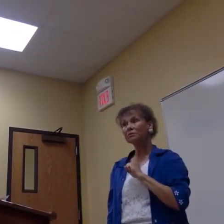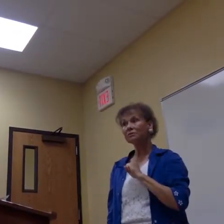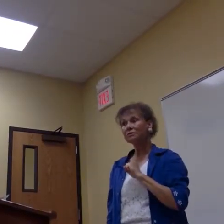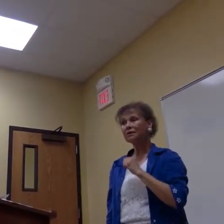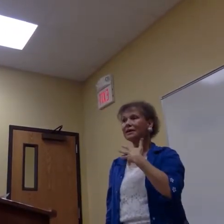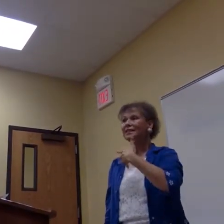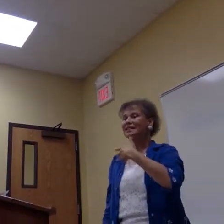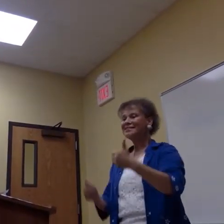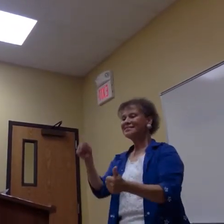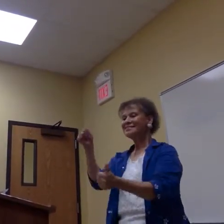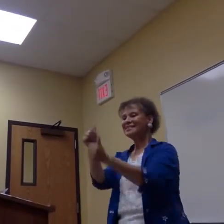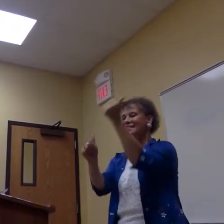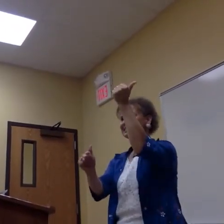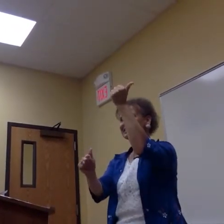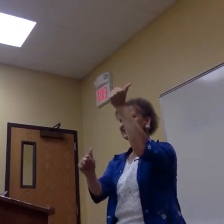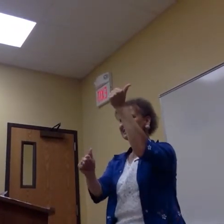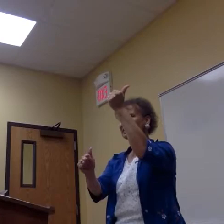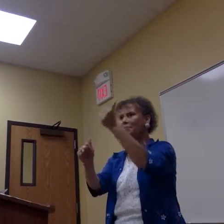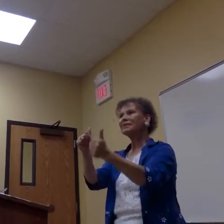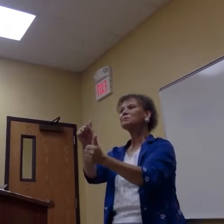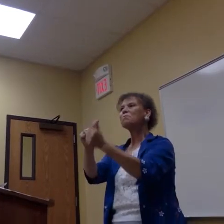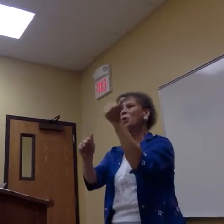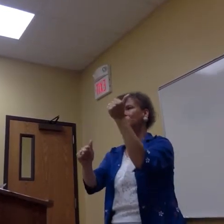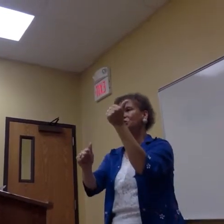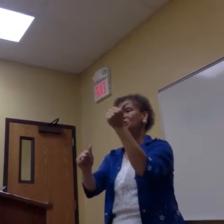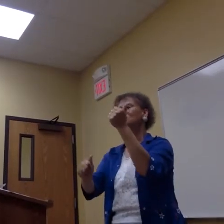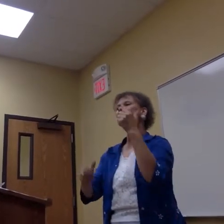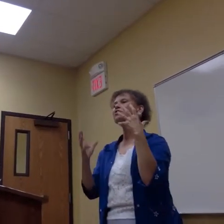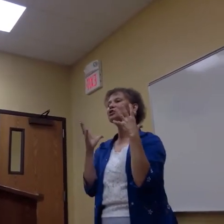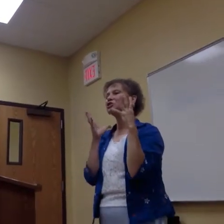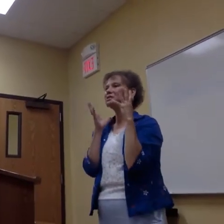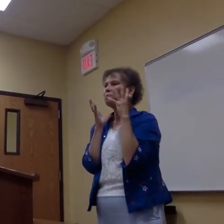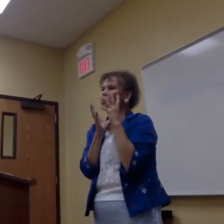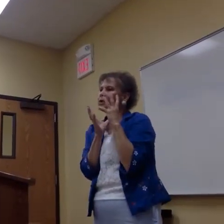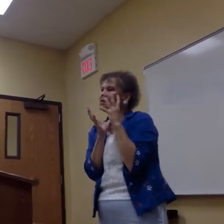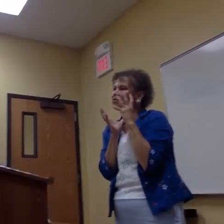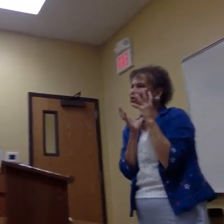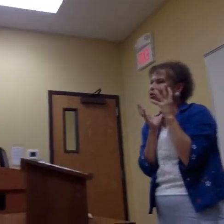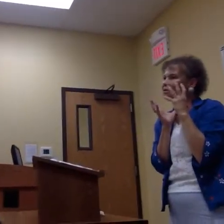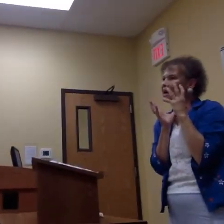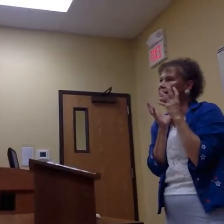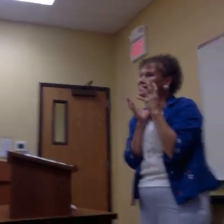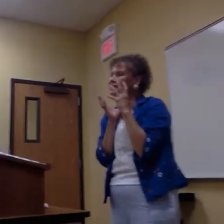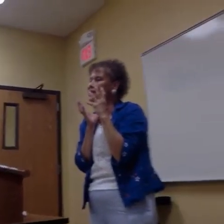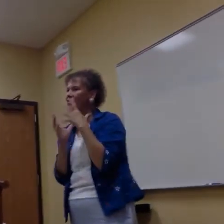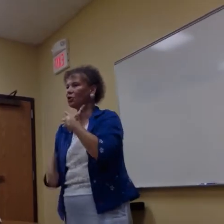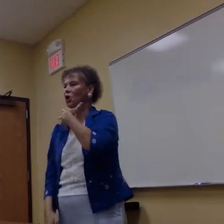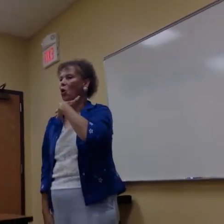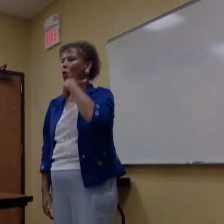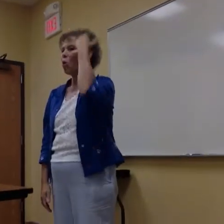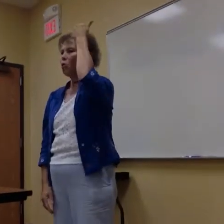This means most. So they're just putting those 2 signs together. Oldest. Age